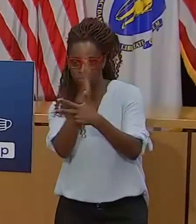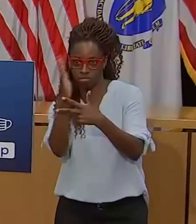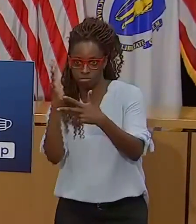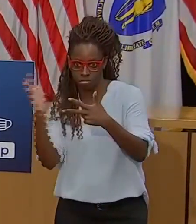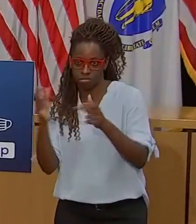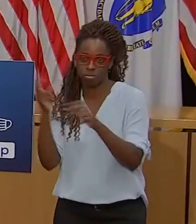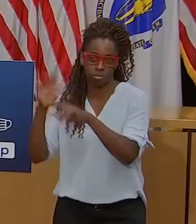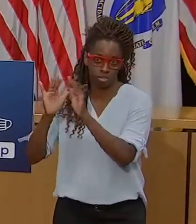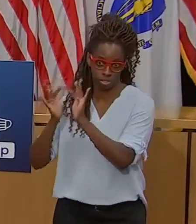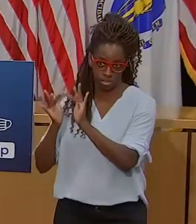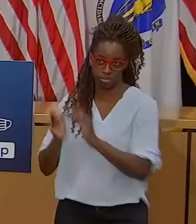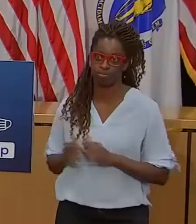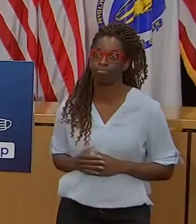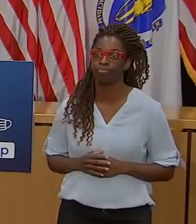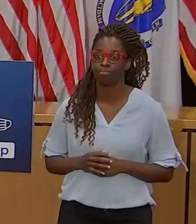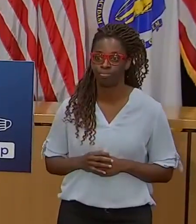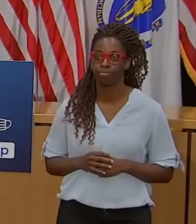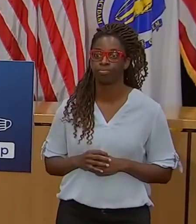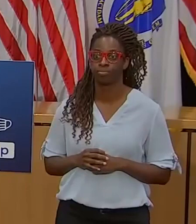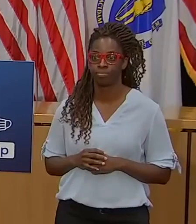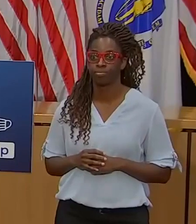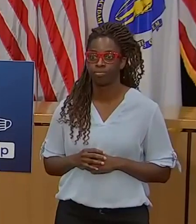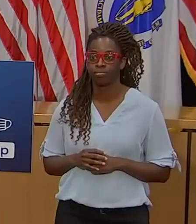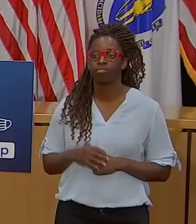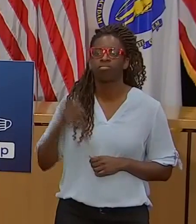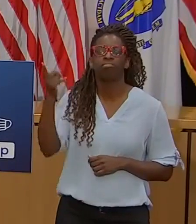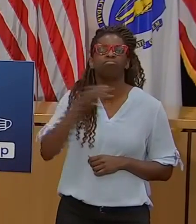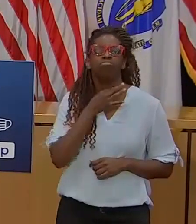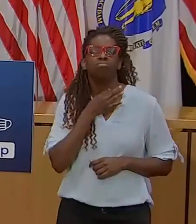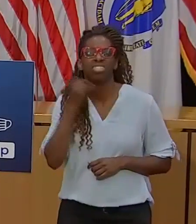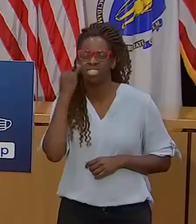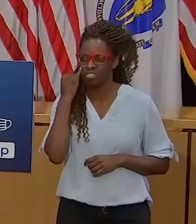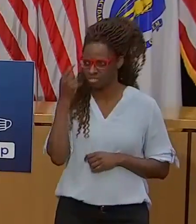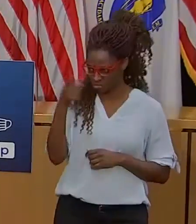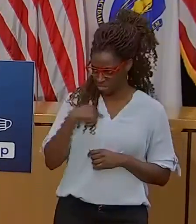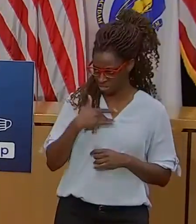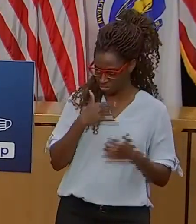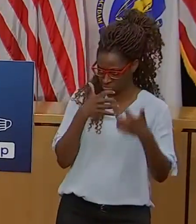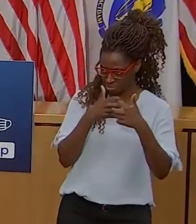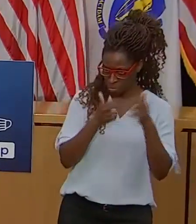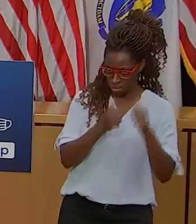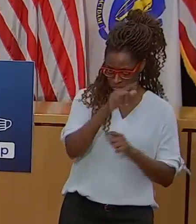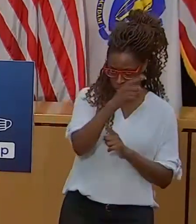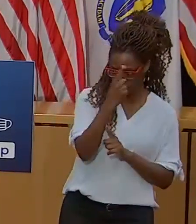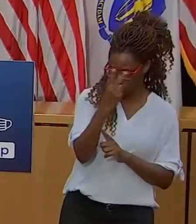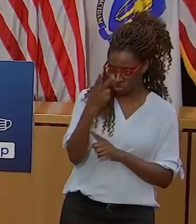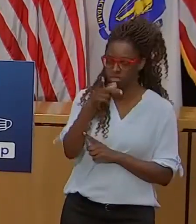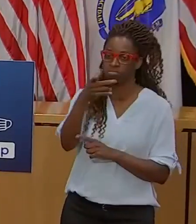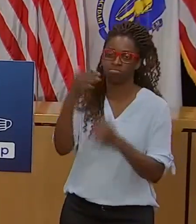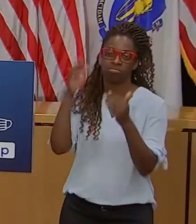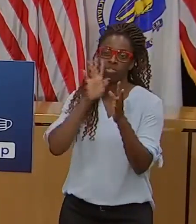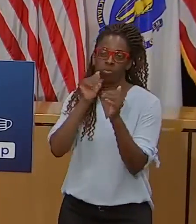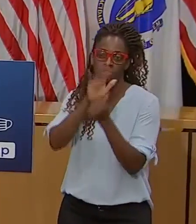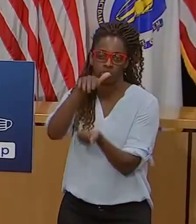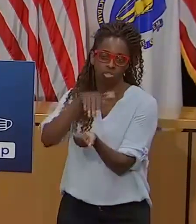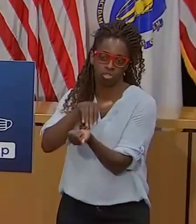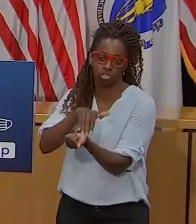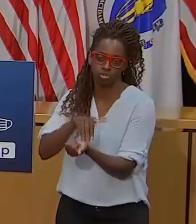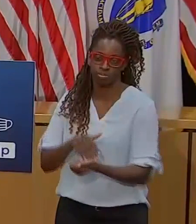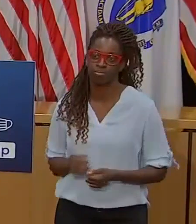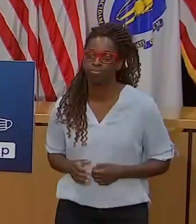healthcare provider. I want to thank the public in advance for their patience and their vigilance throughout this